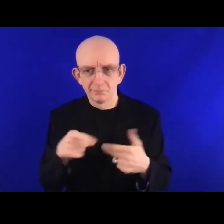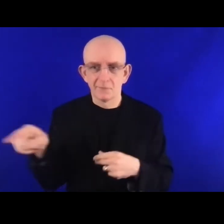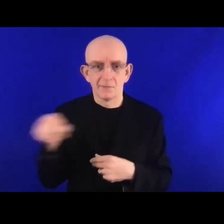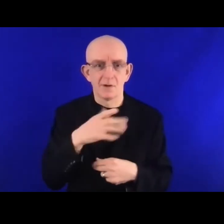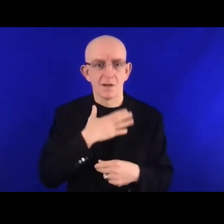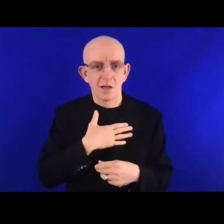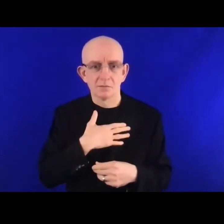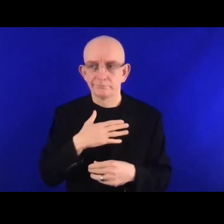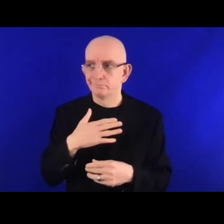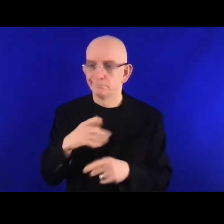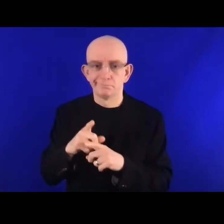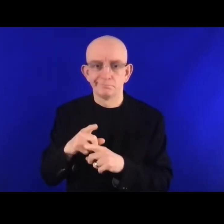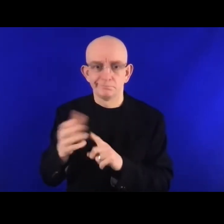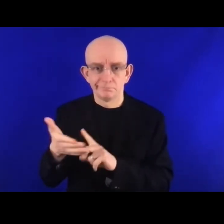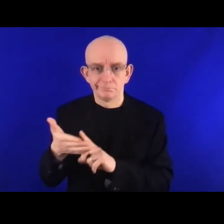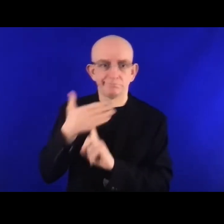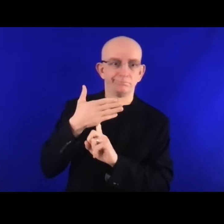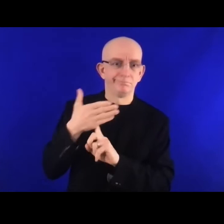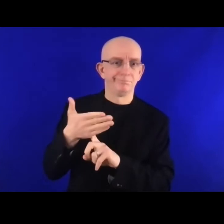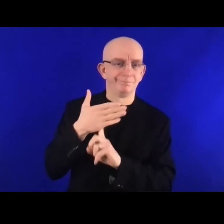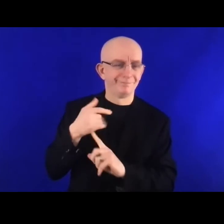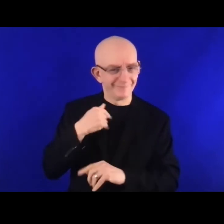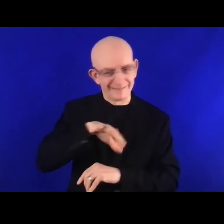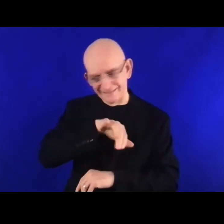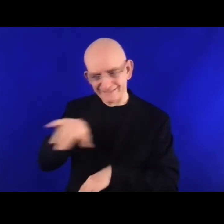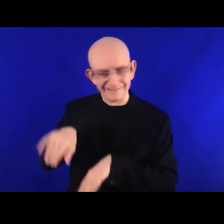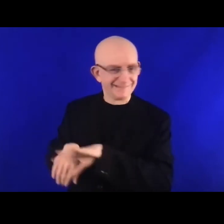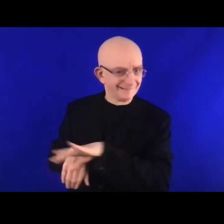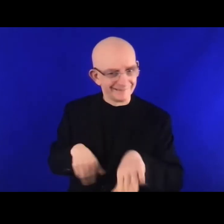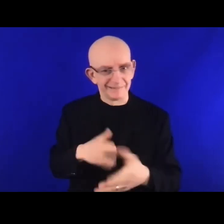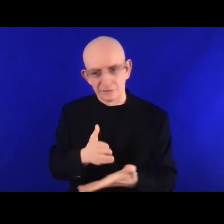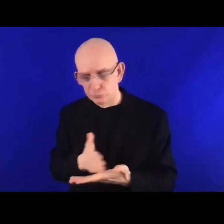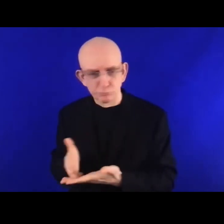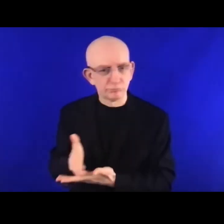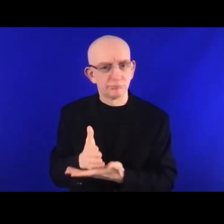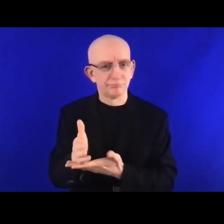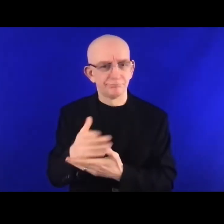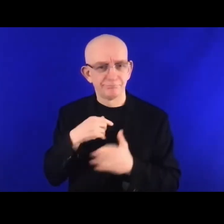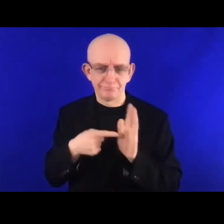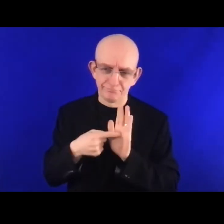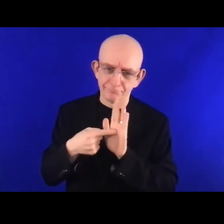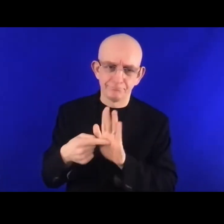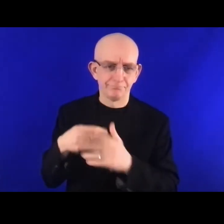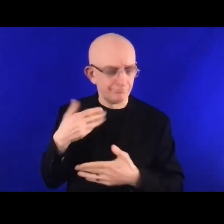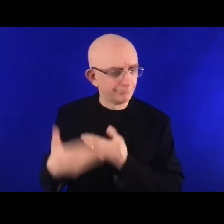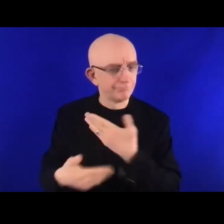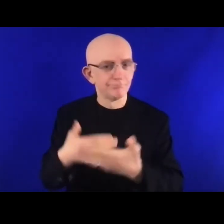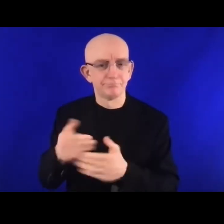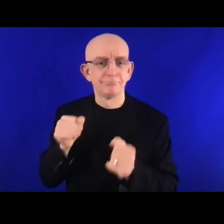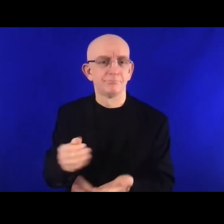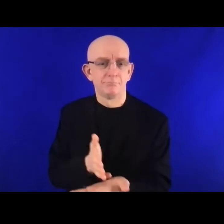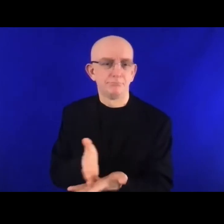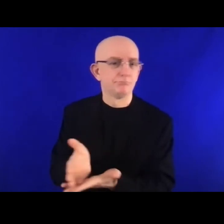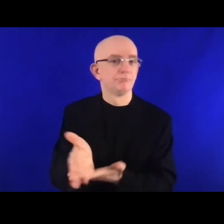keep shining, and that's the only way to go through it and keep showing up. You know, no matter what, we shouldn't give up